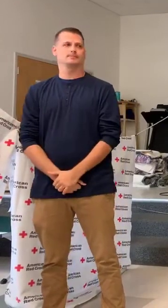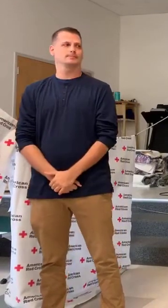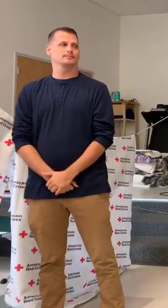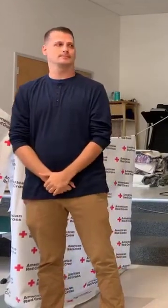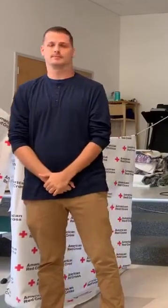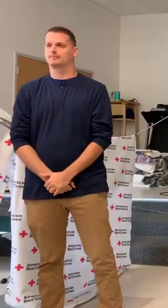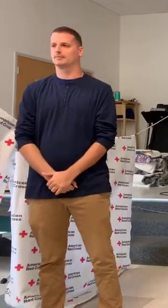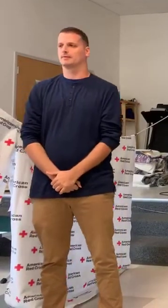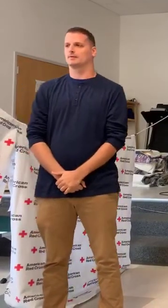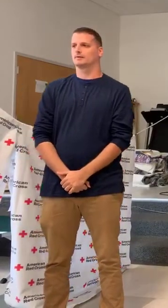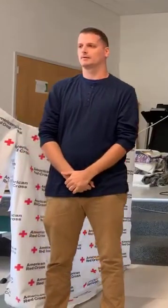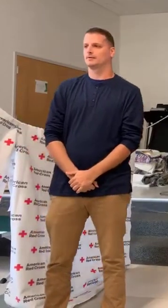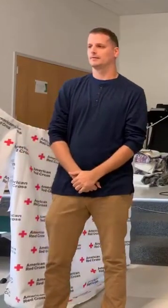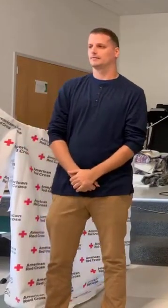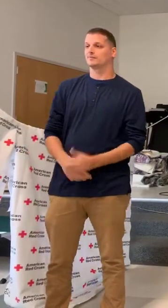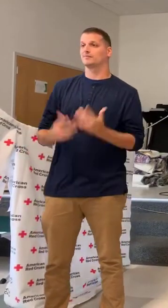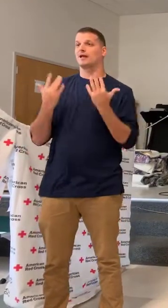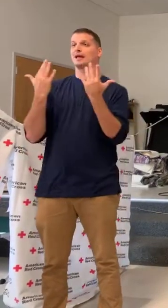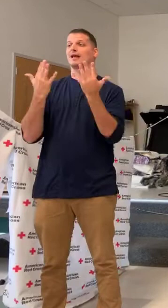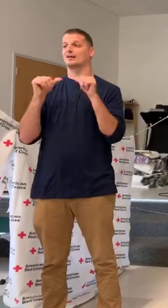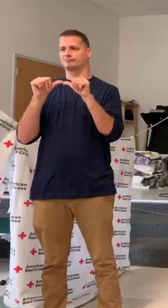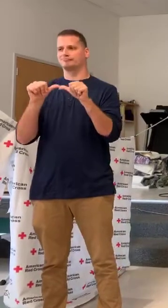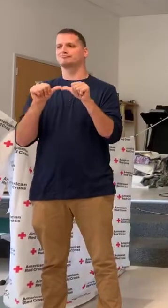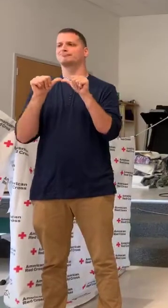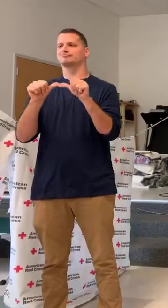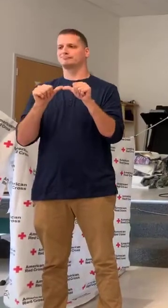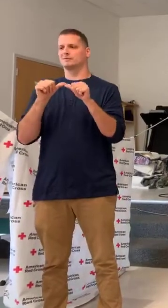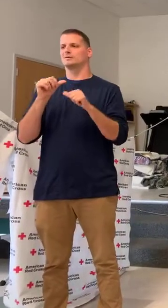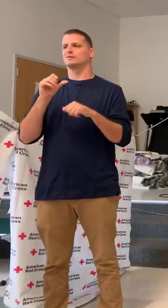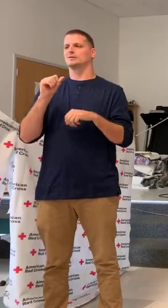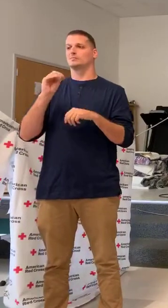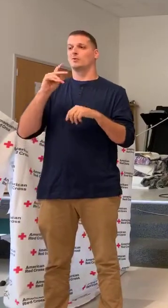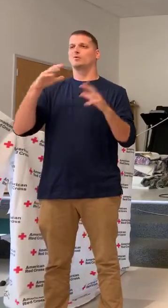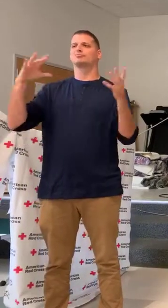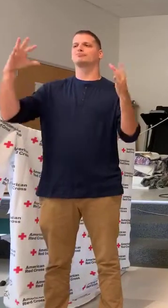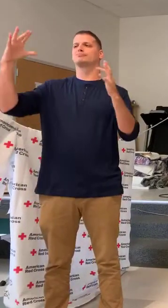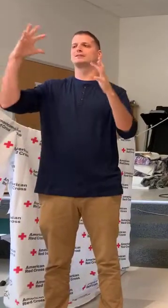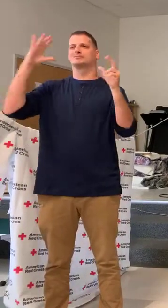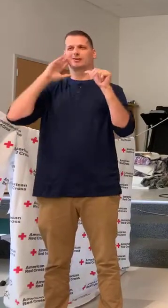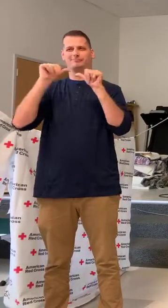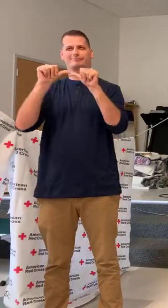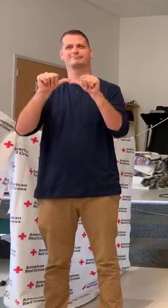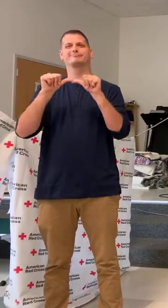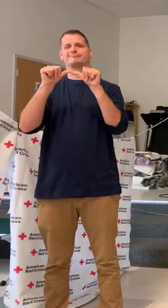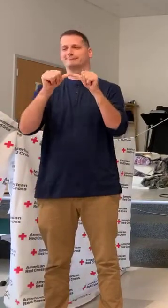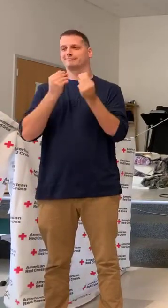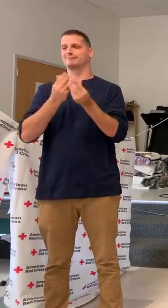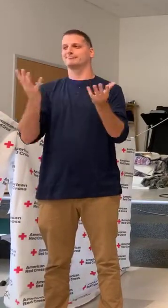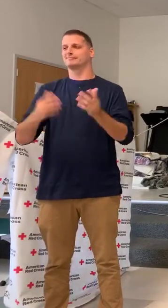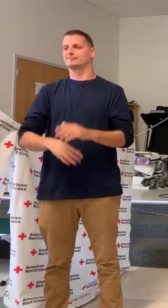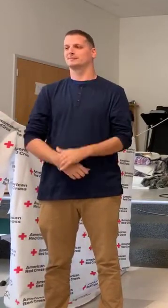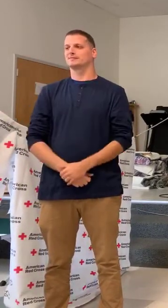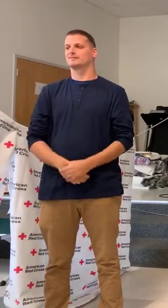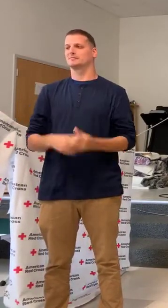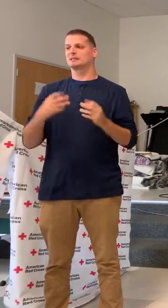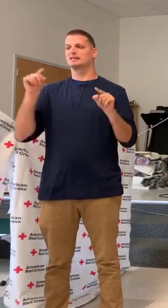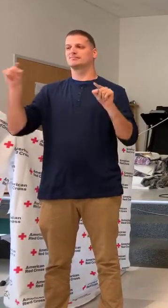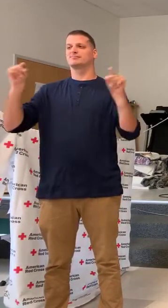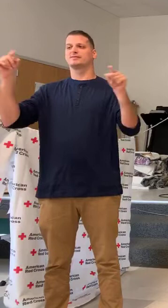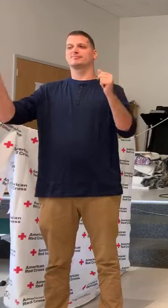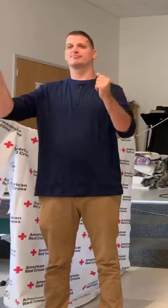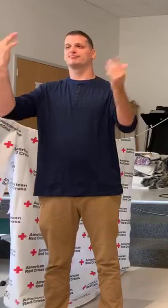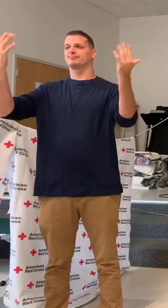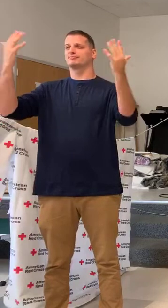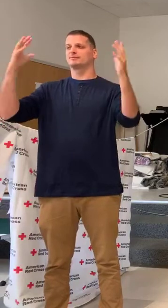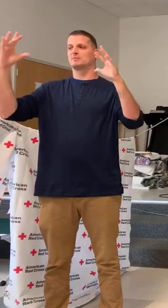be burning. It's still going to be producing smoke. We're still going to have flare-ups with the jack straw, so what we call jack straw or